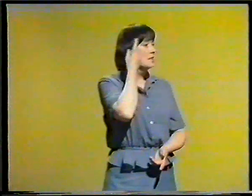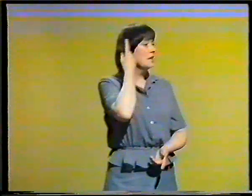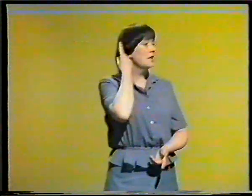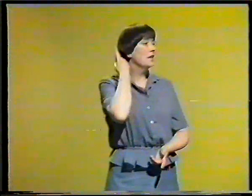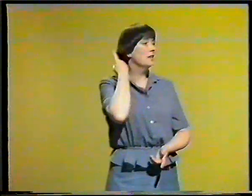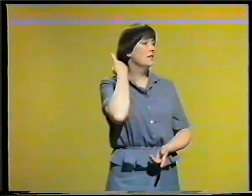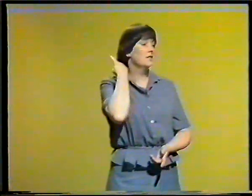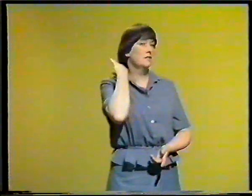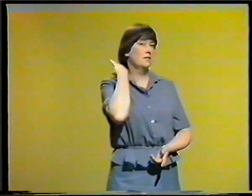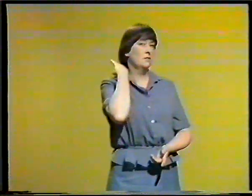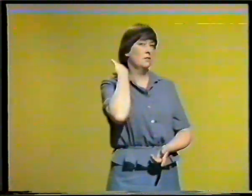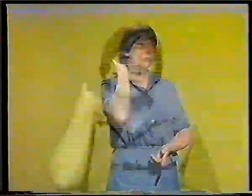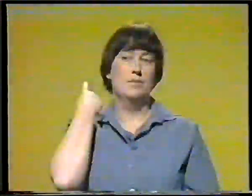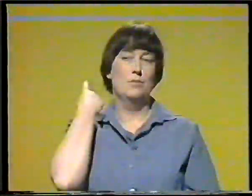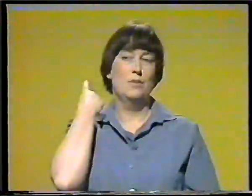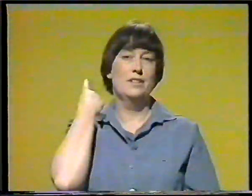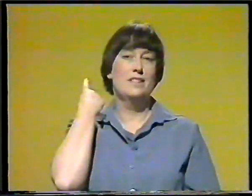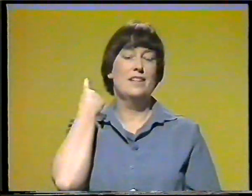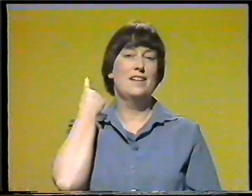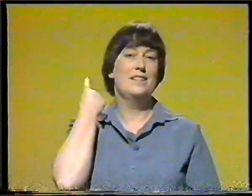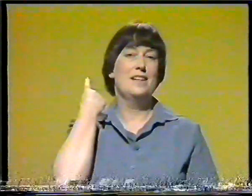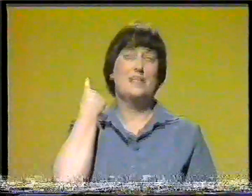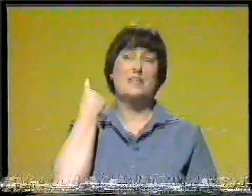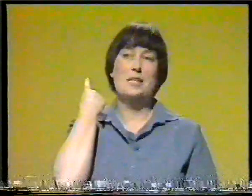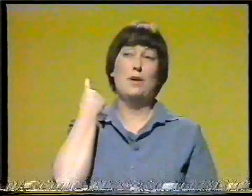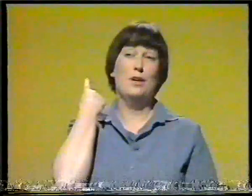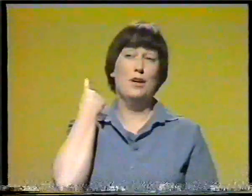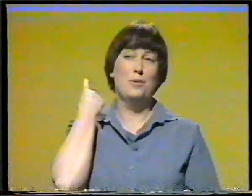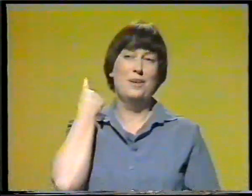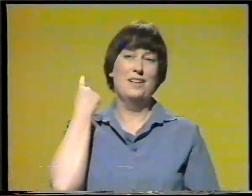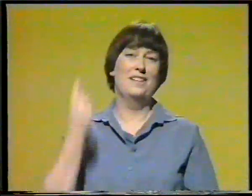Yesterday, one night's sleep ago.